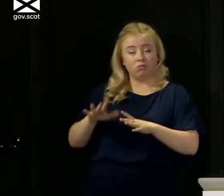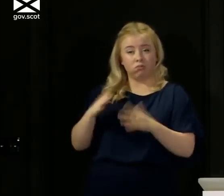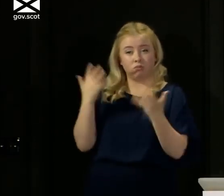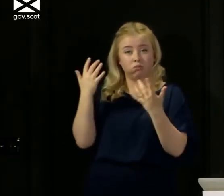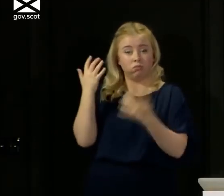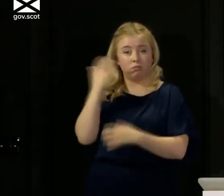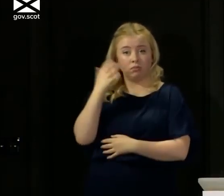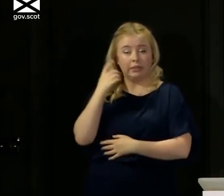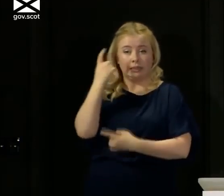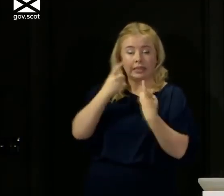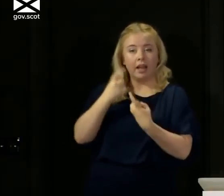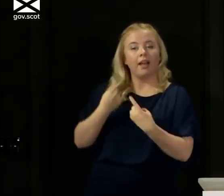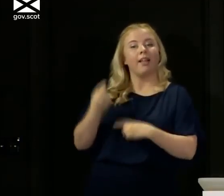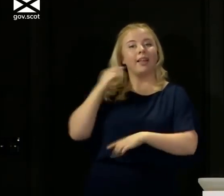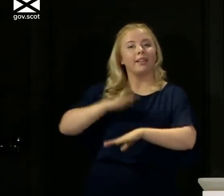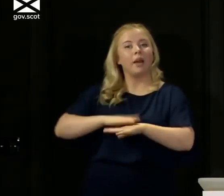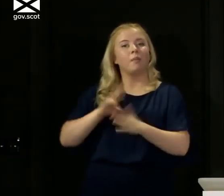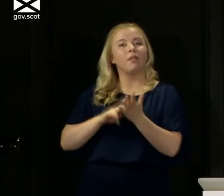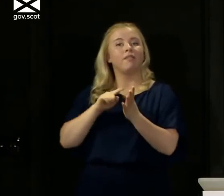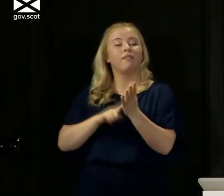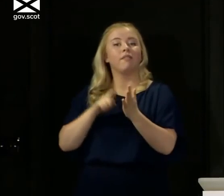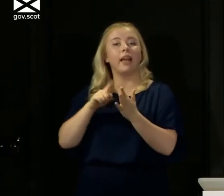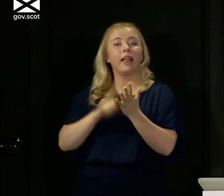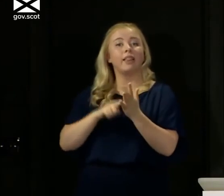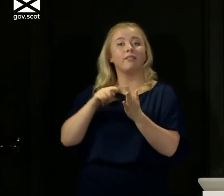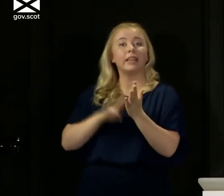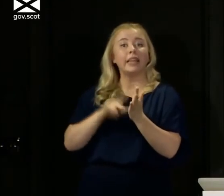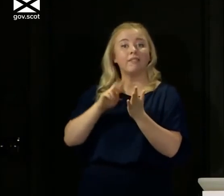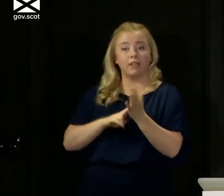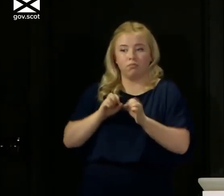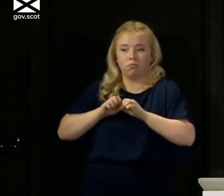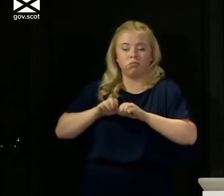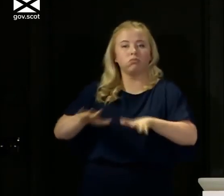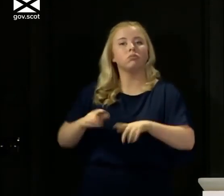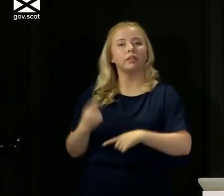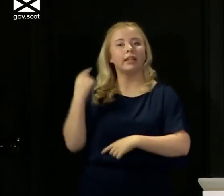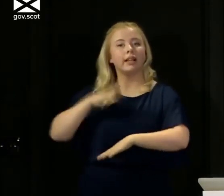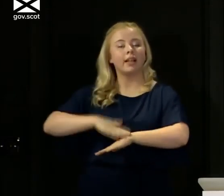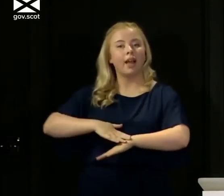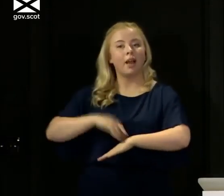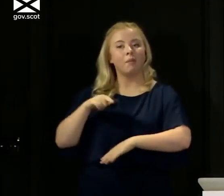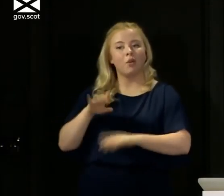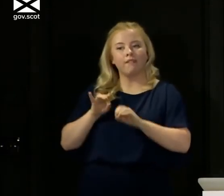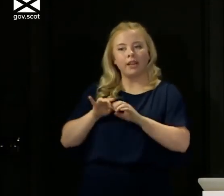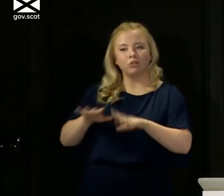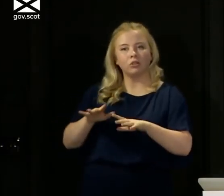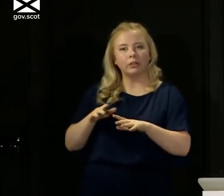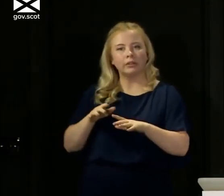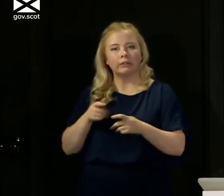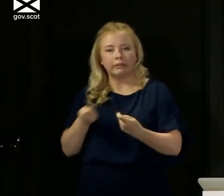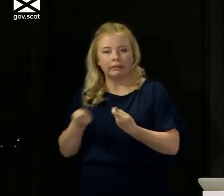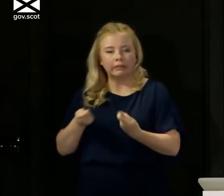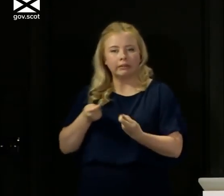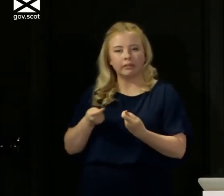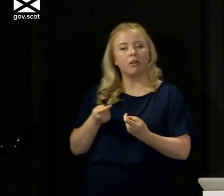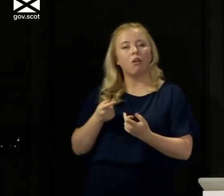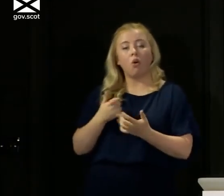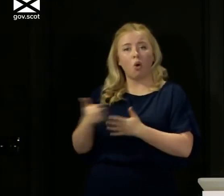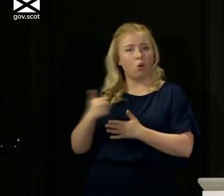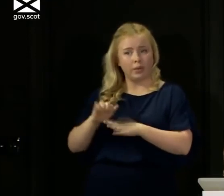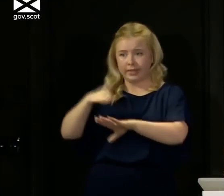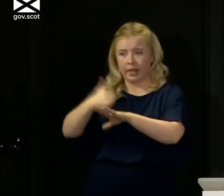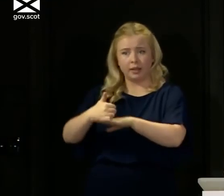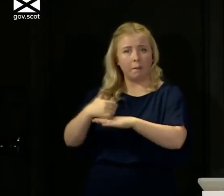the Vale of Leven outbreak. So these infection prevention and control imperatives in hospitals are there all of the